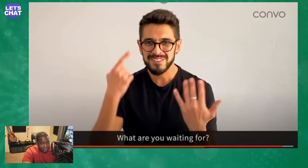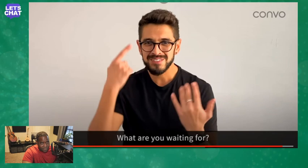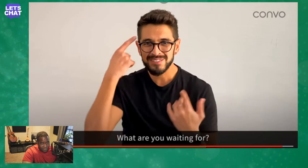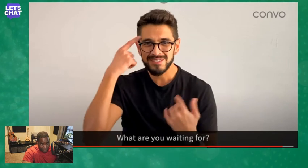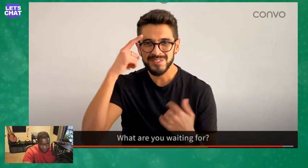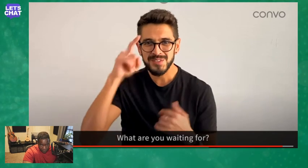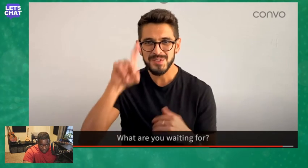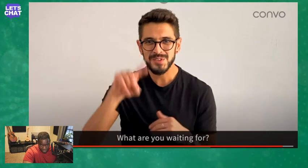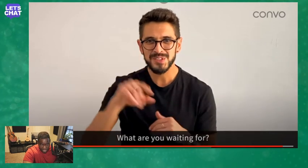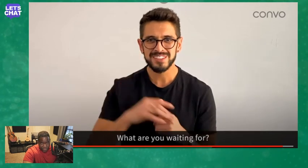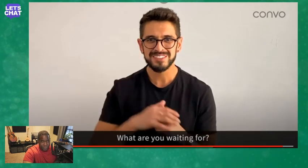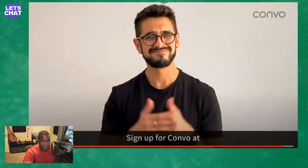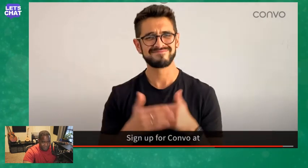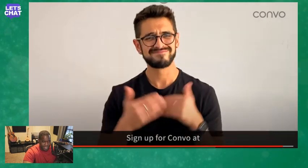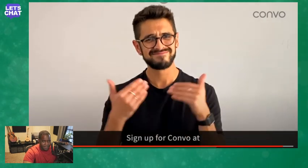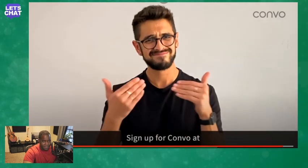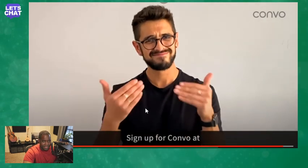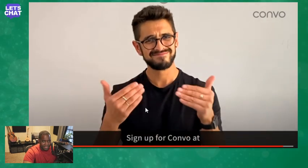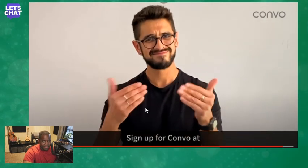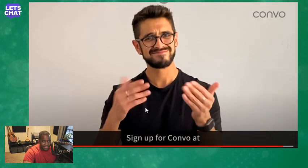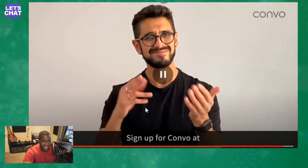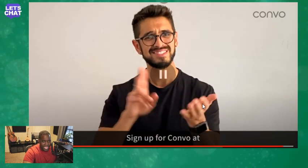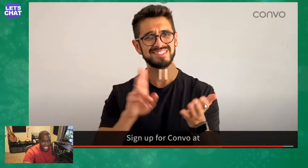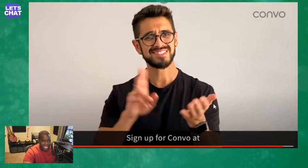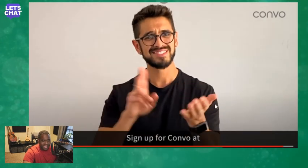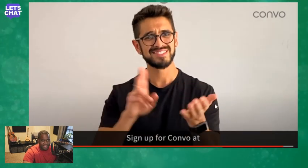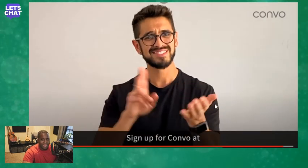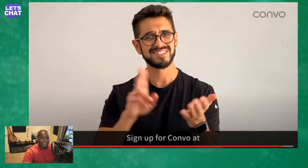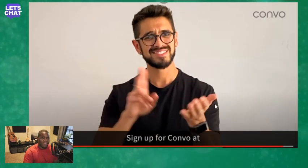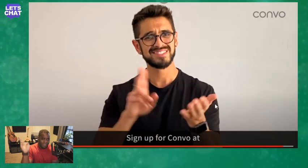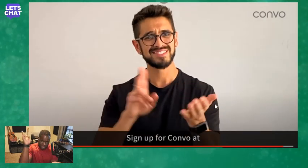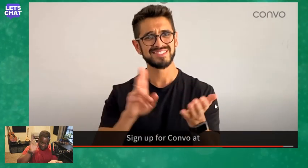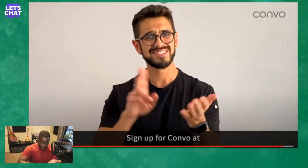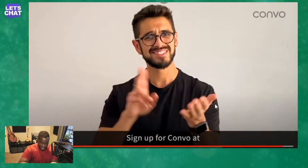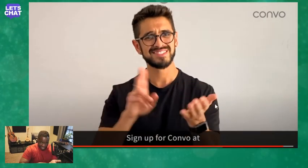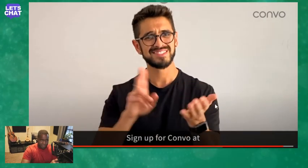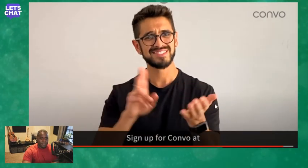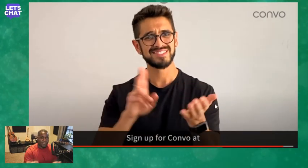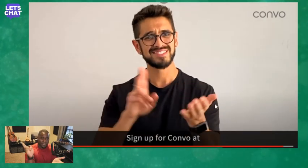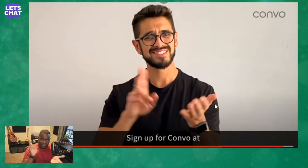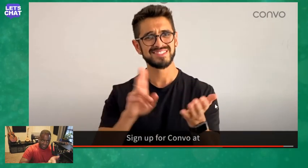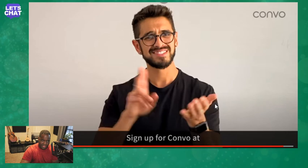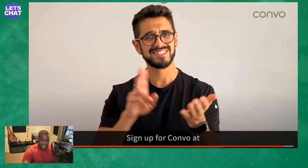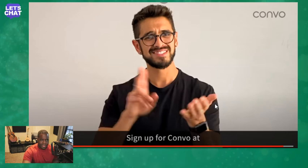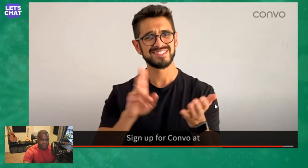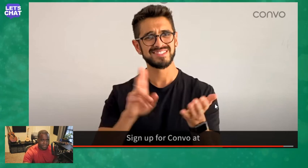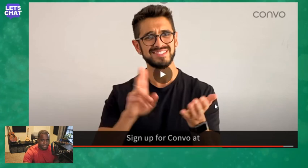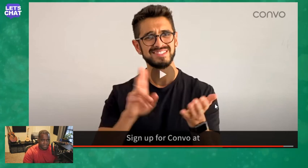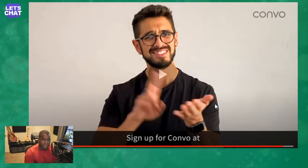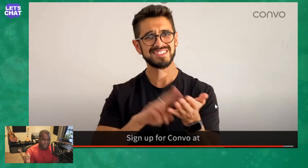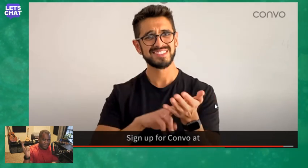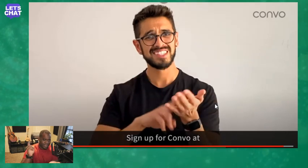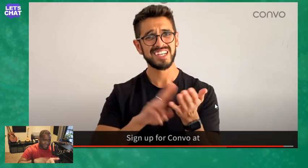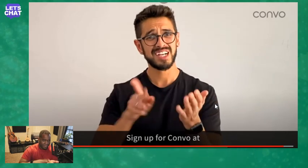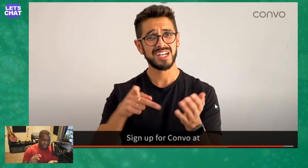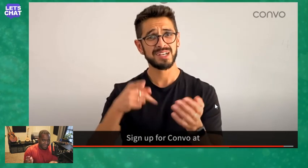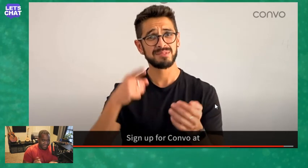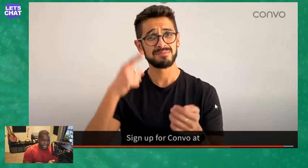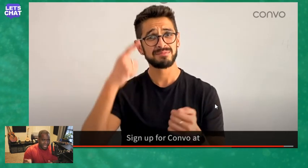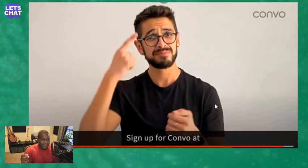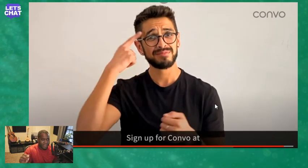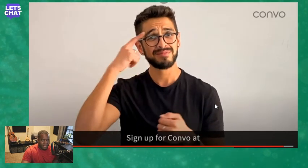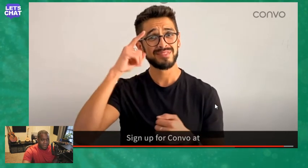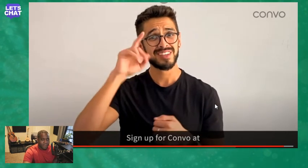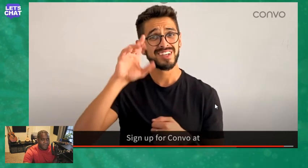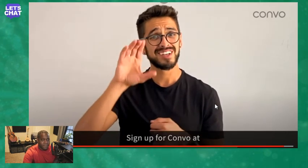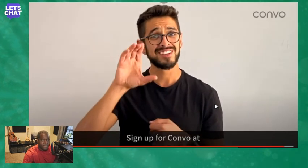wait for you? Yep. And this means sign up. Sign up. So he's about to do the sign for sign